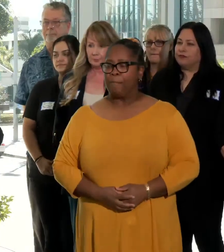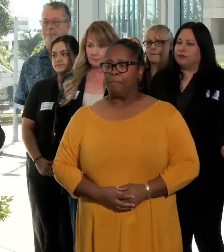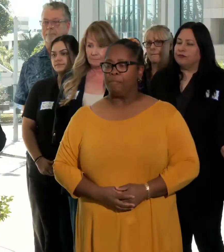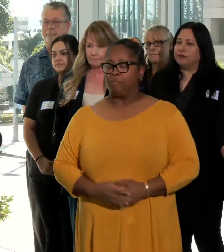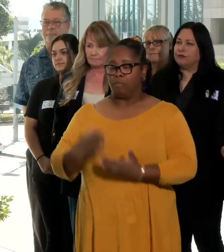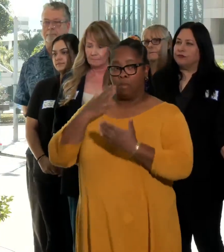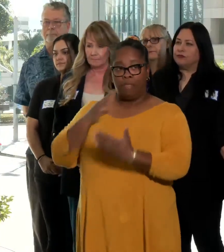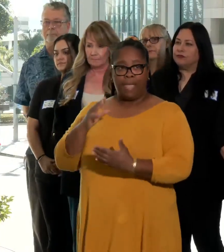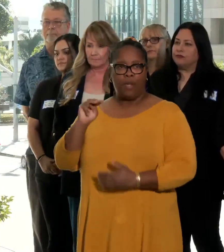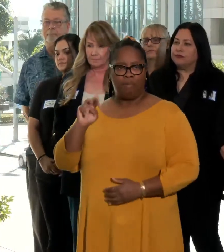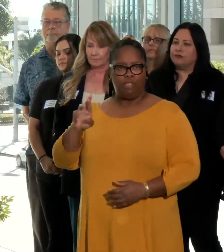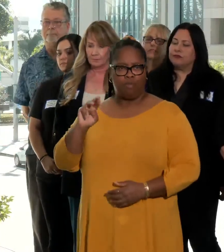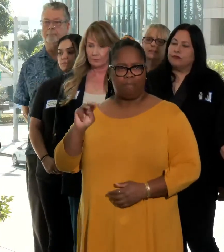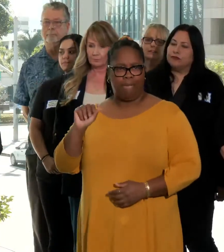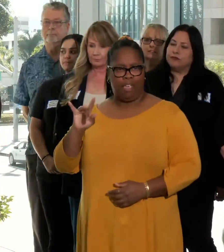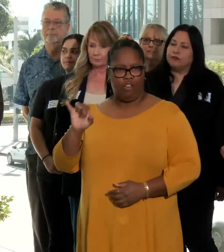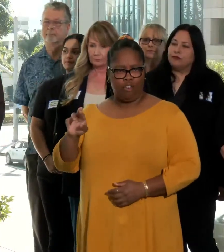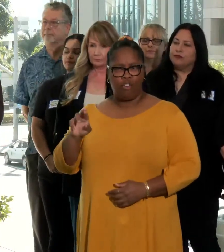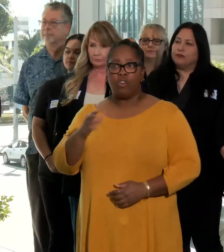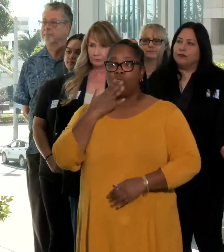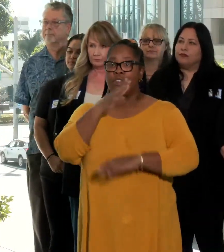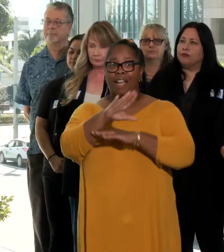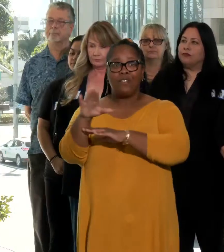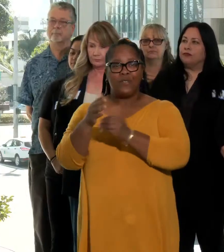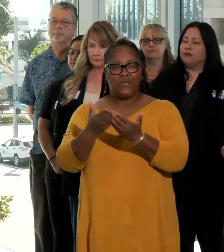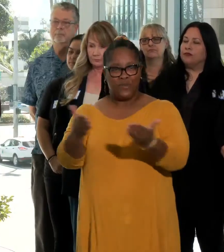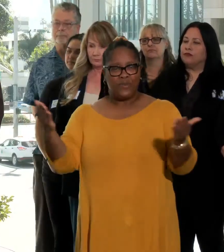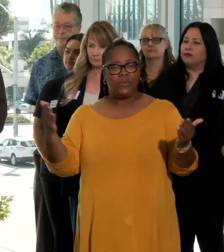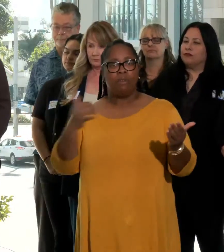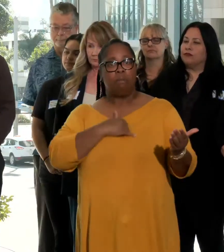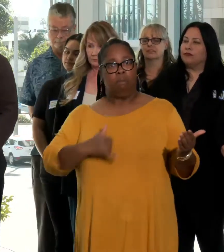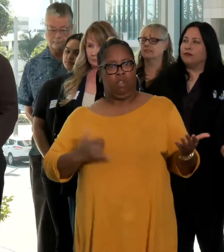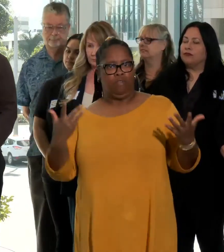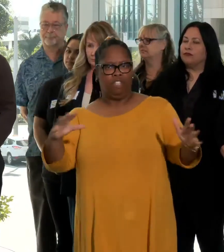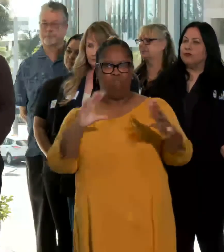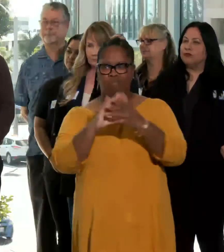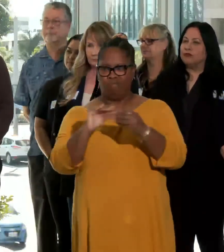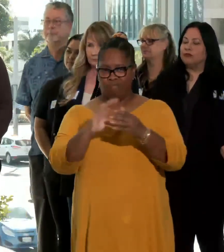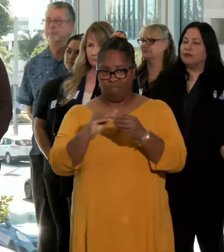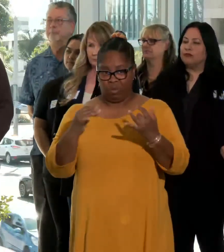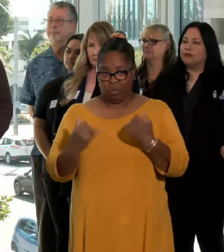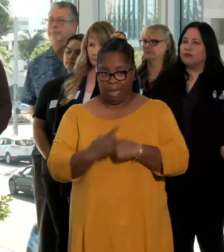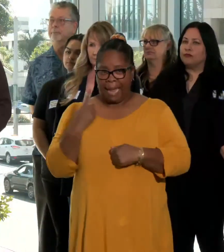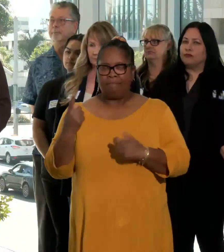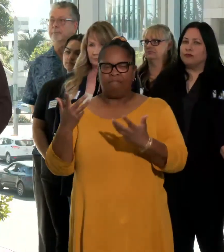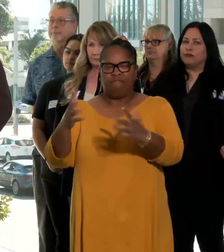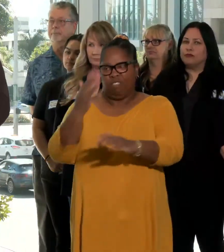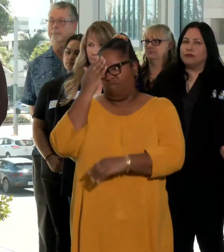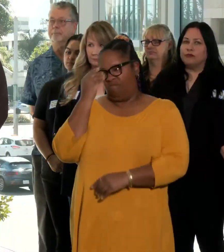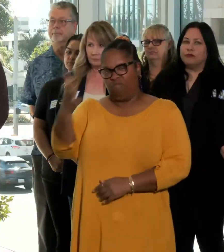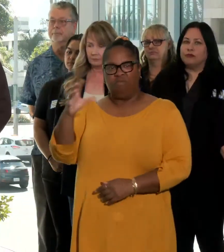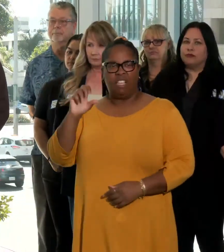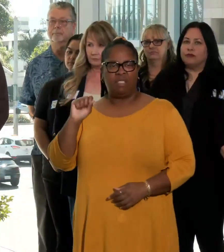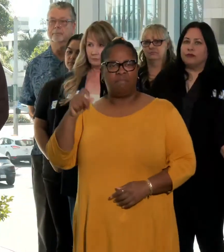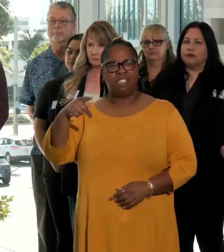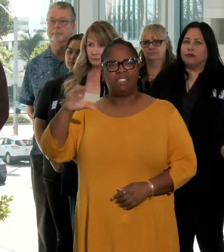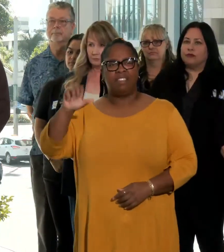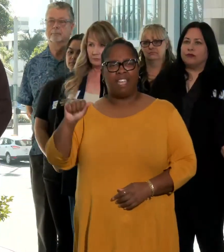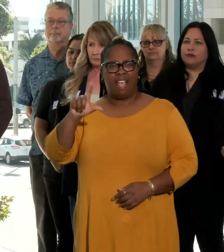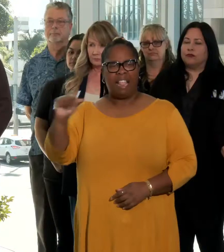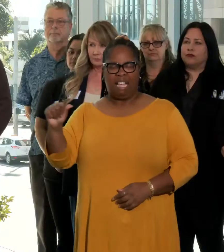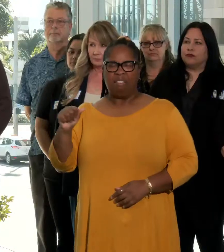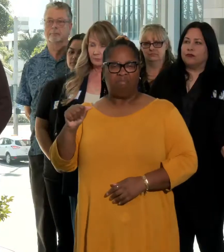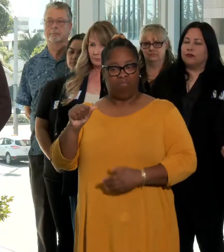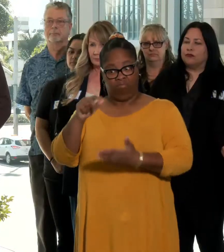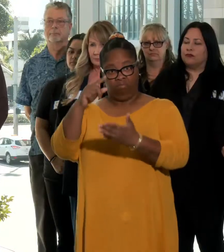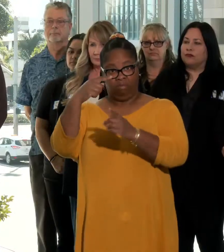Thank you, Mr. Mayor. Good afternoon, everyone. As the mayor stated, today we have notified SPCA-LA of the termination of